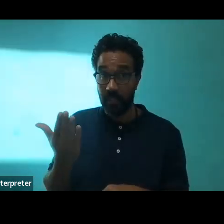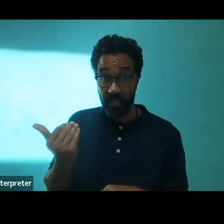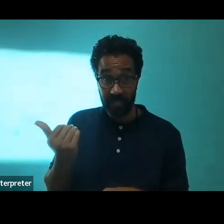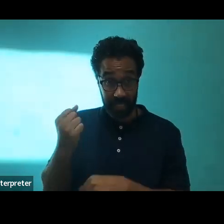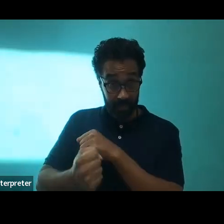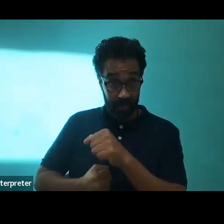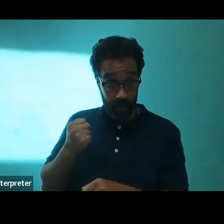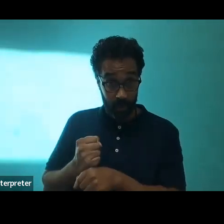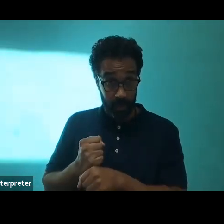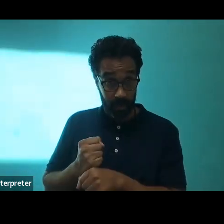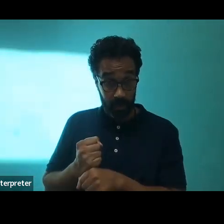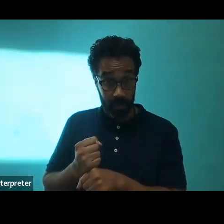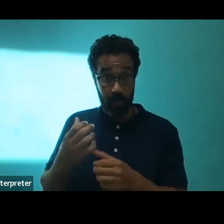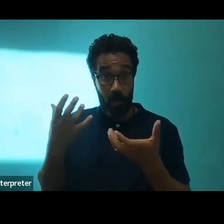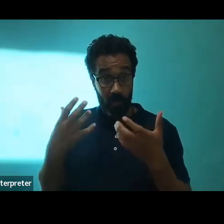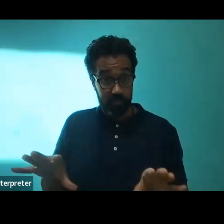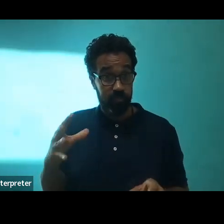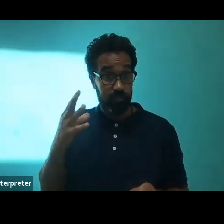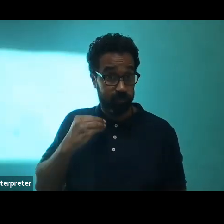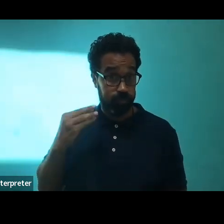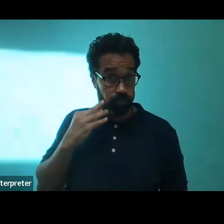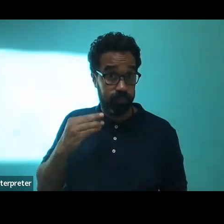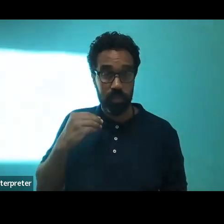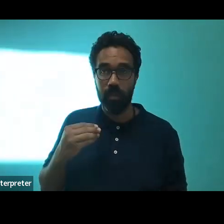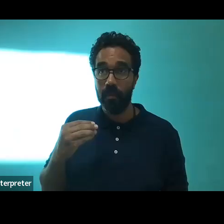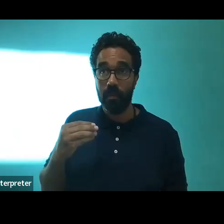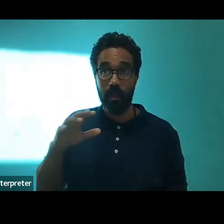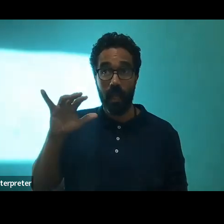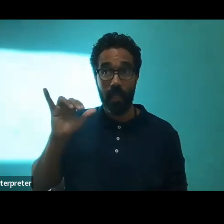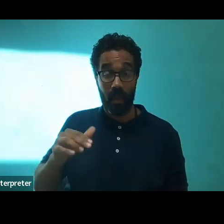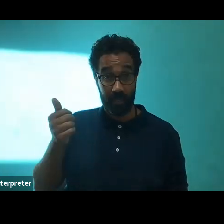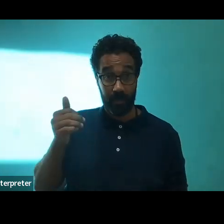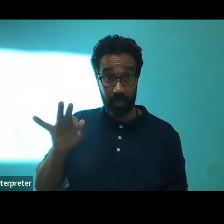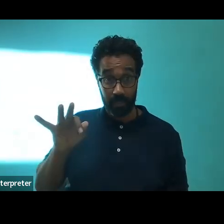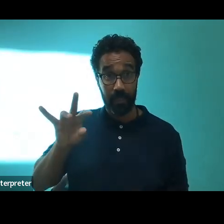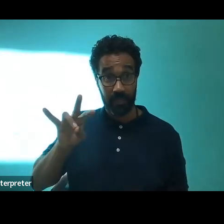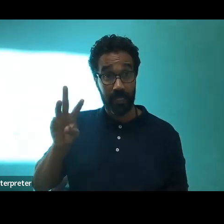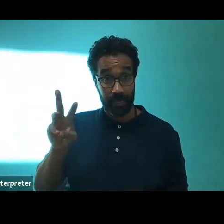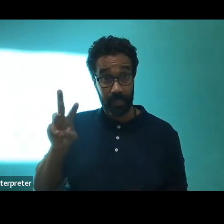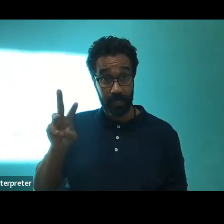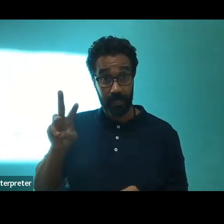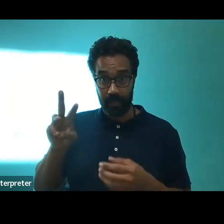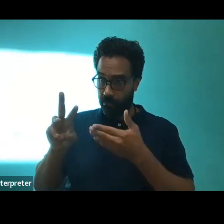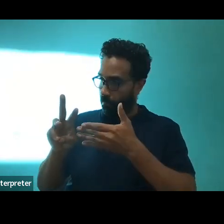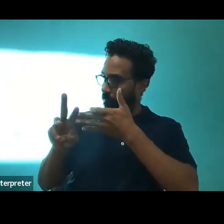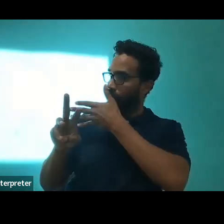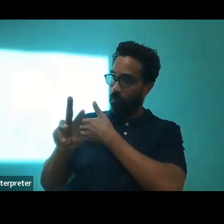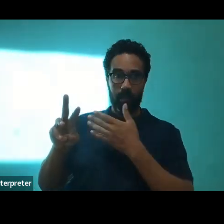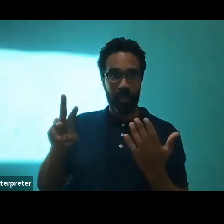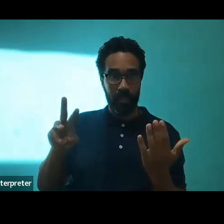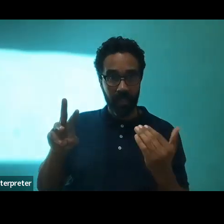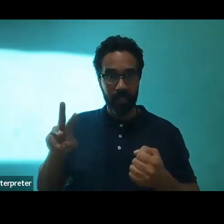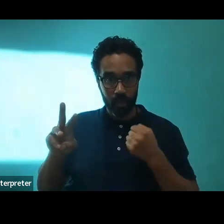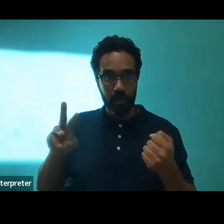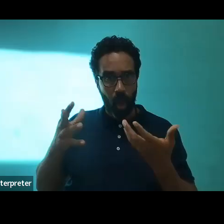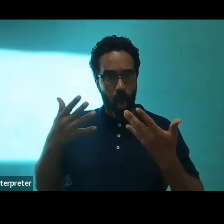years already. Remember, we're talking about 1976. They had been meeting with the mayor